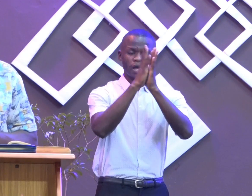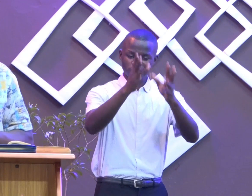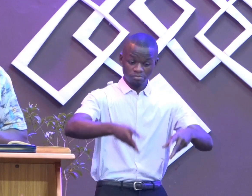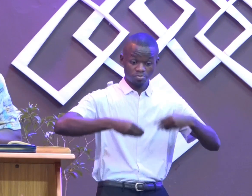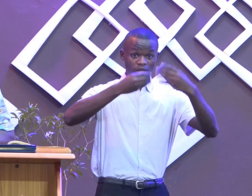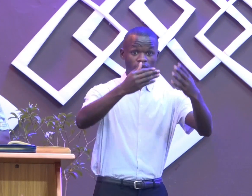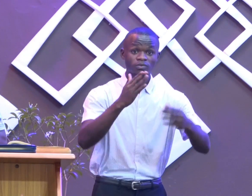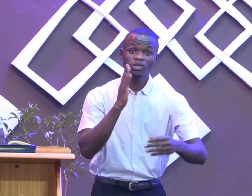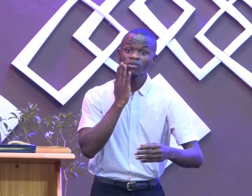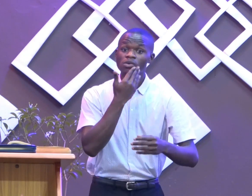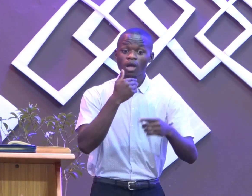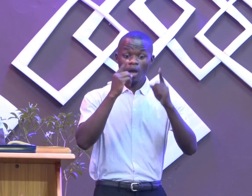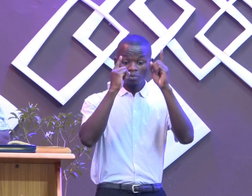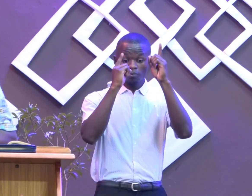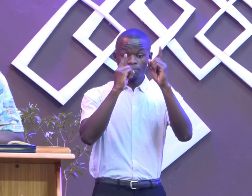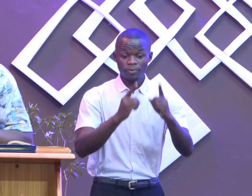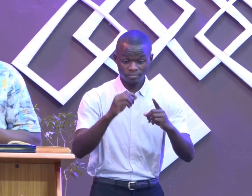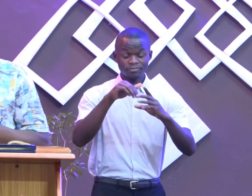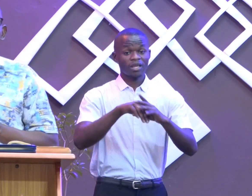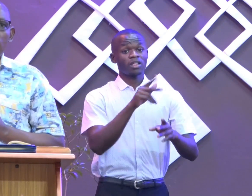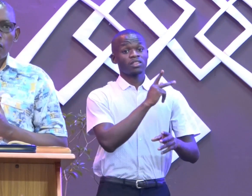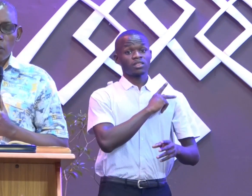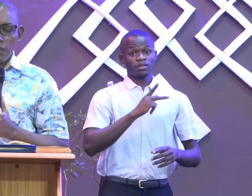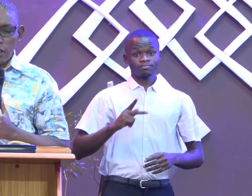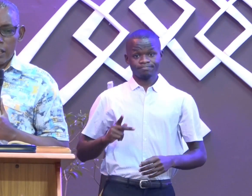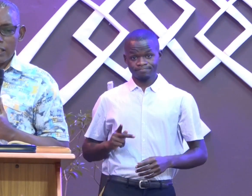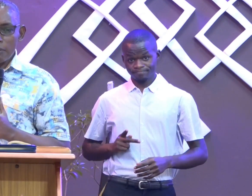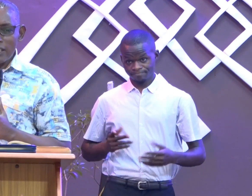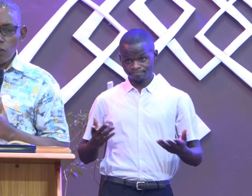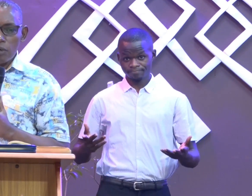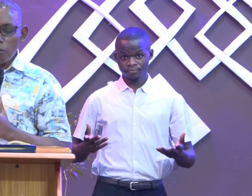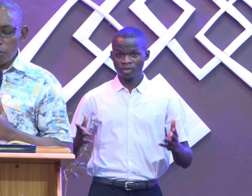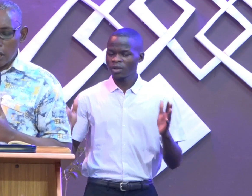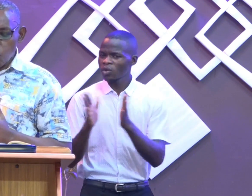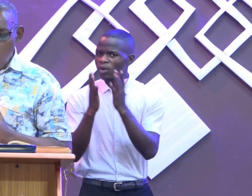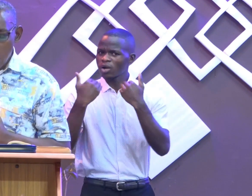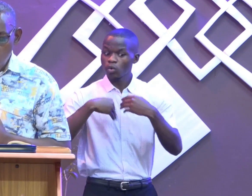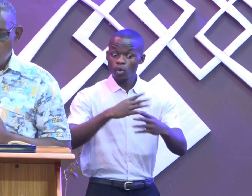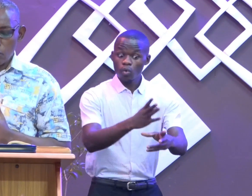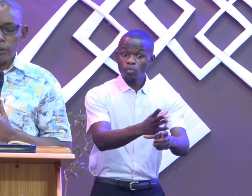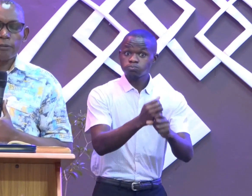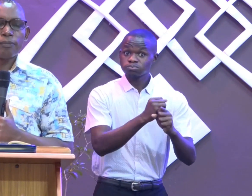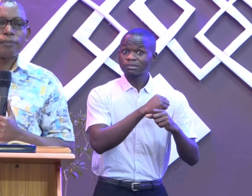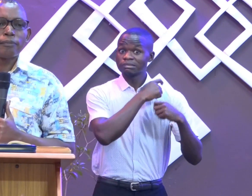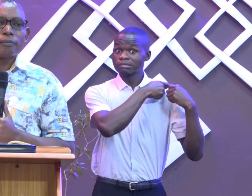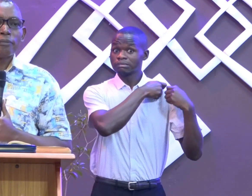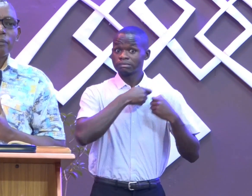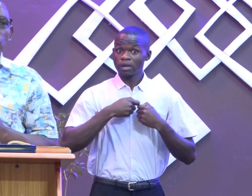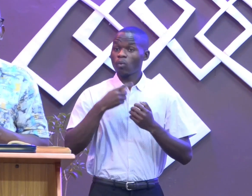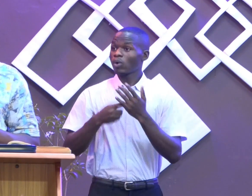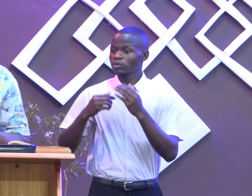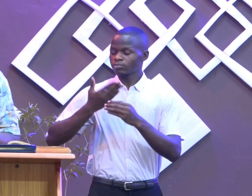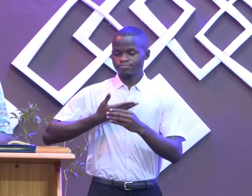overcome. And you reach before the great, before God when he has given the grace to reach his kingdom. And you inherit what we